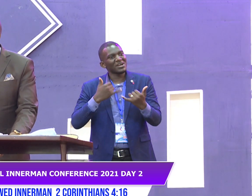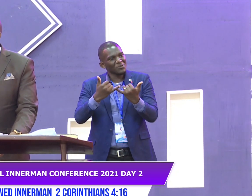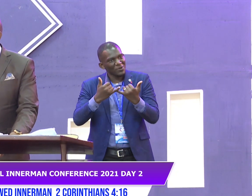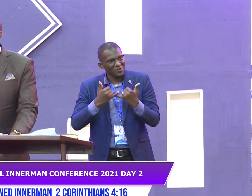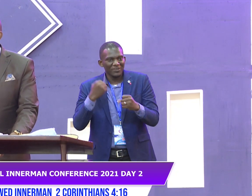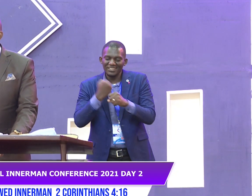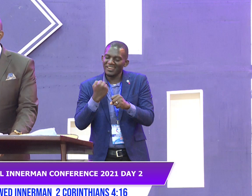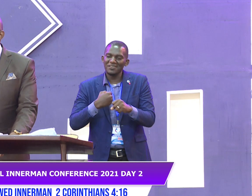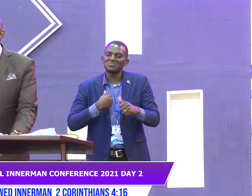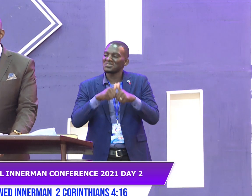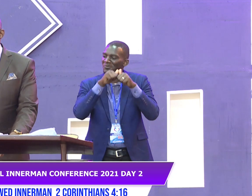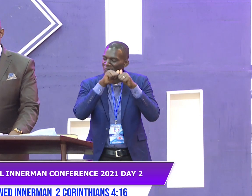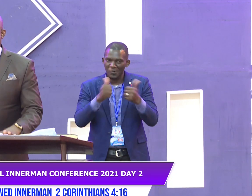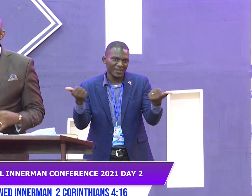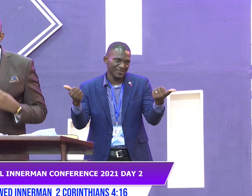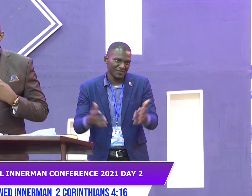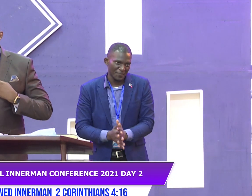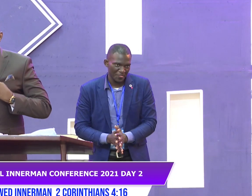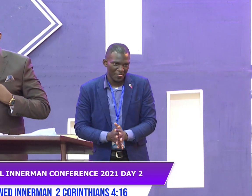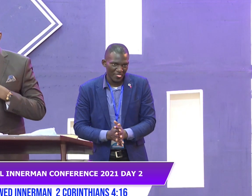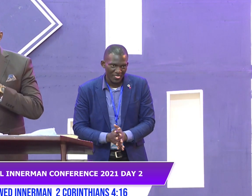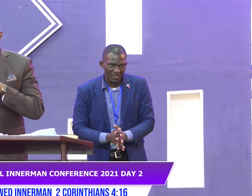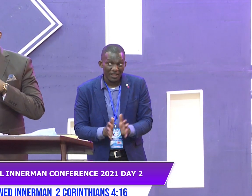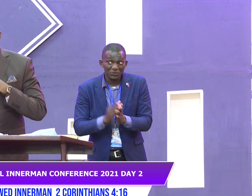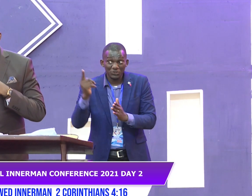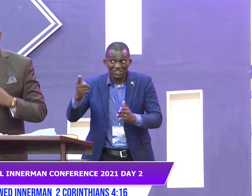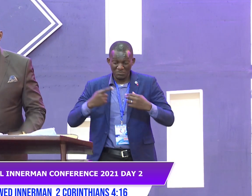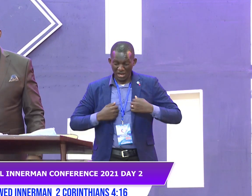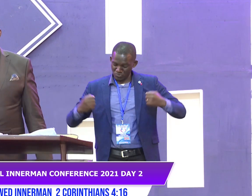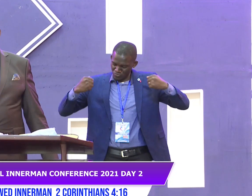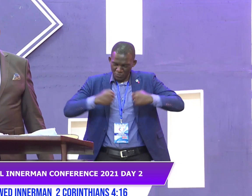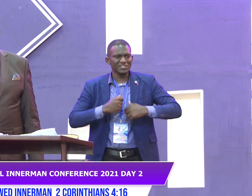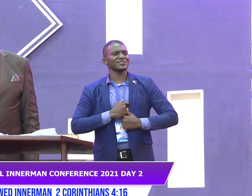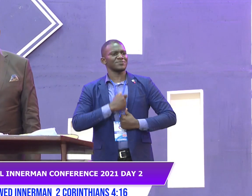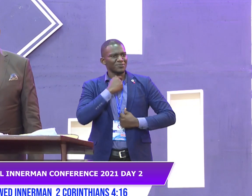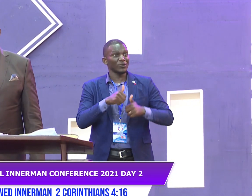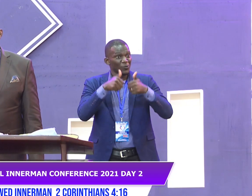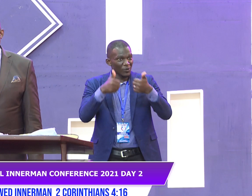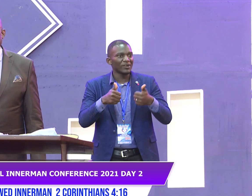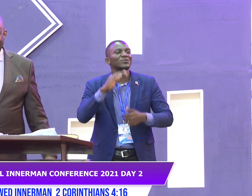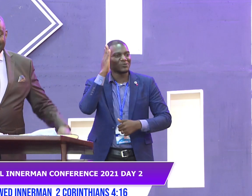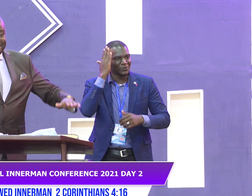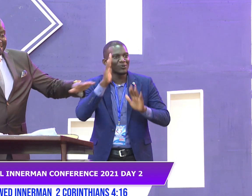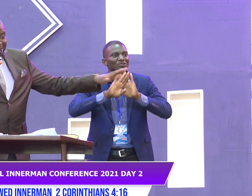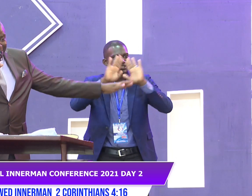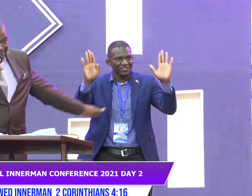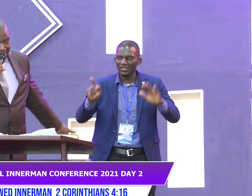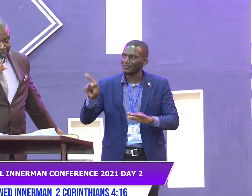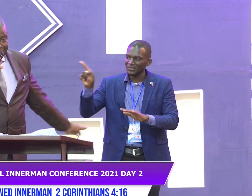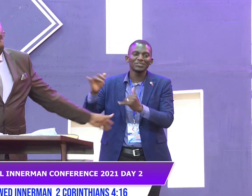She has done me well. When you see me putting on a suit, then